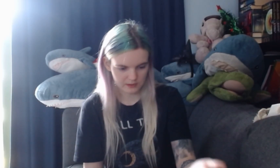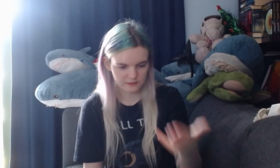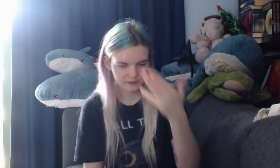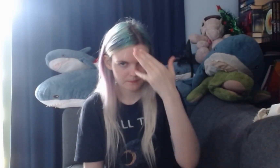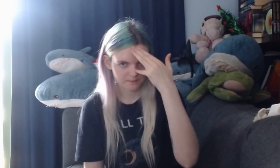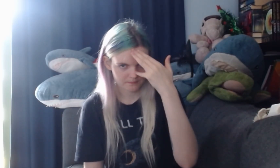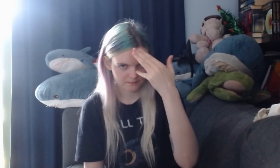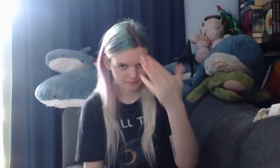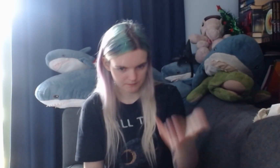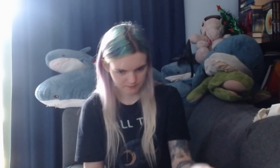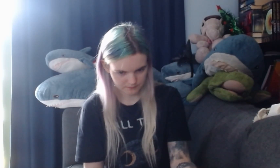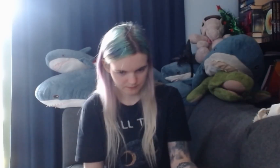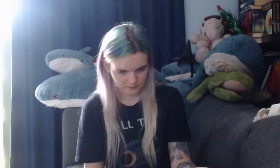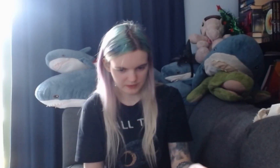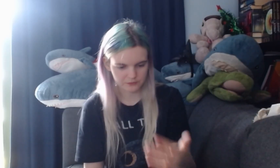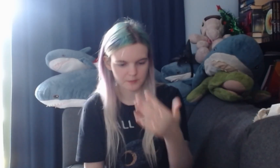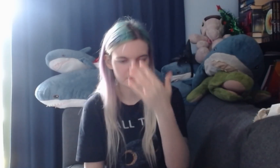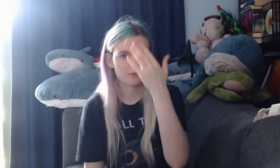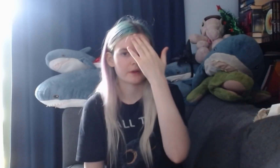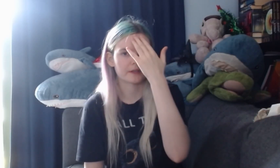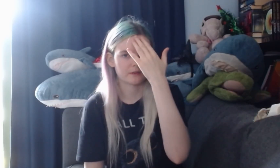this, and then from him more like this.